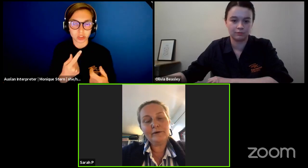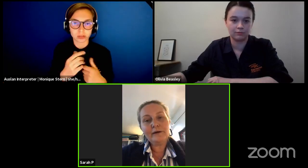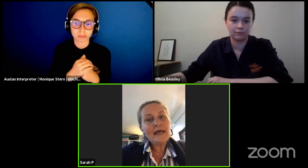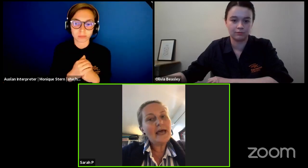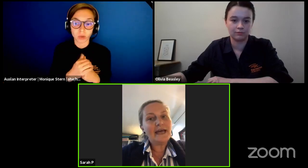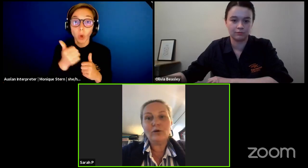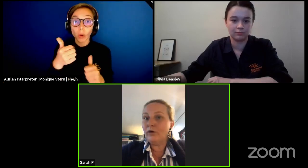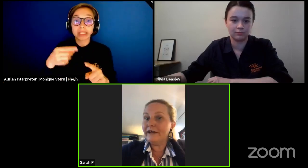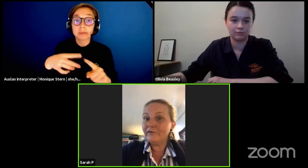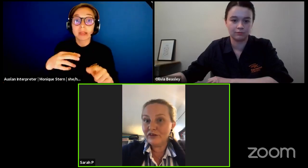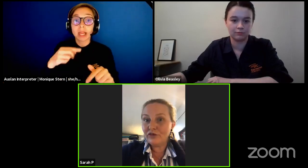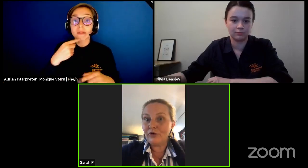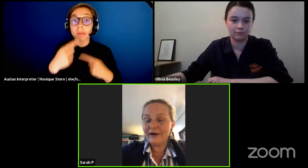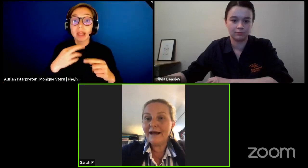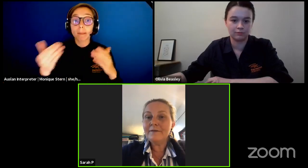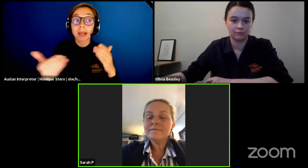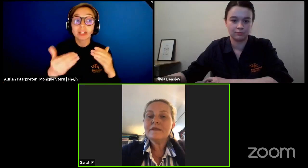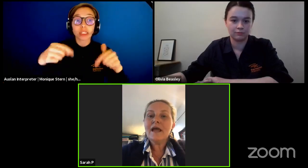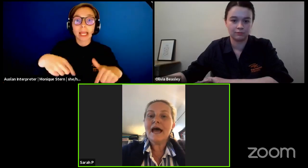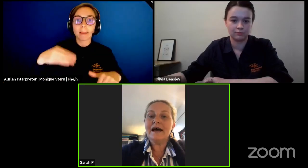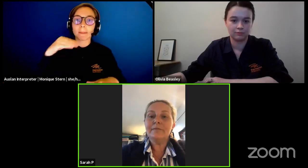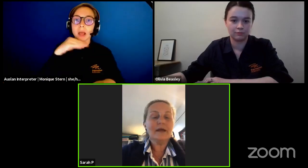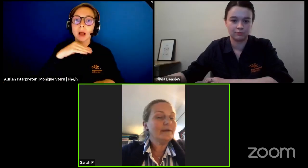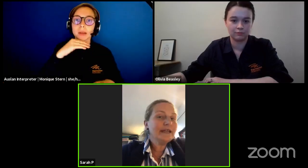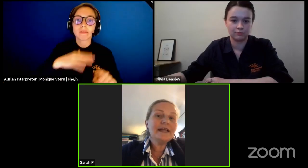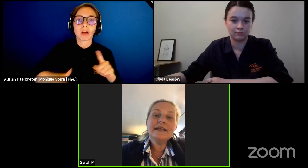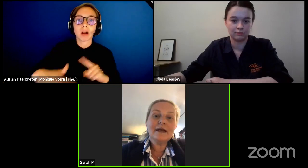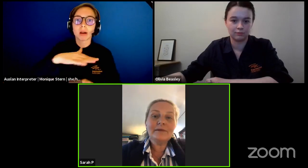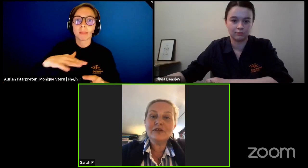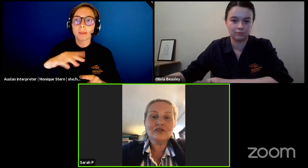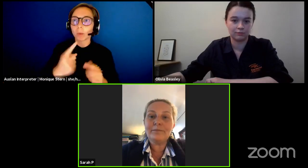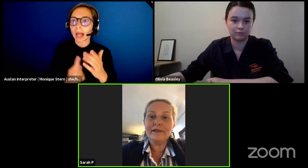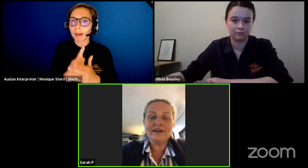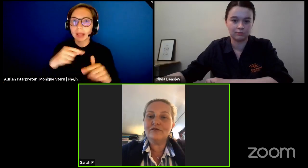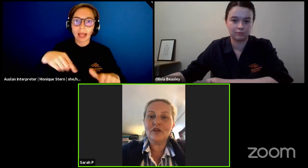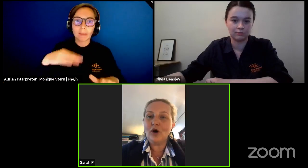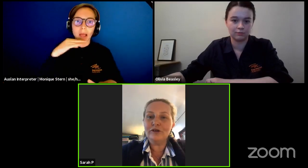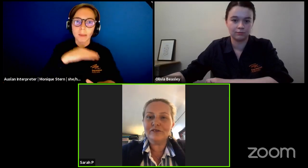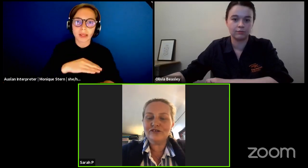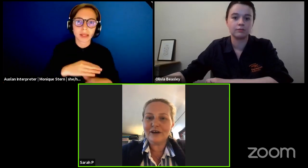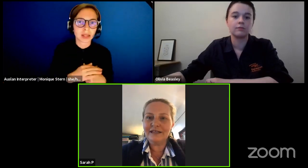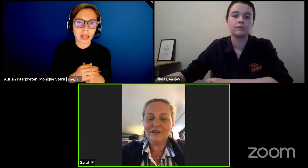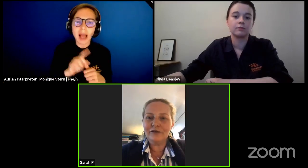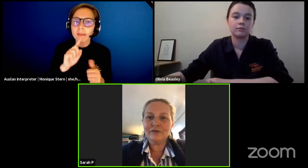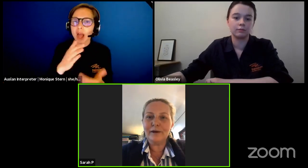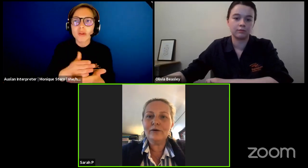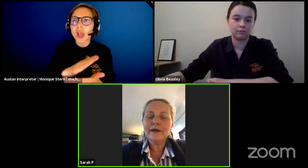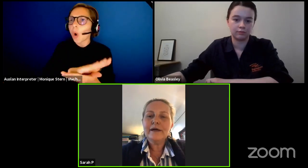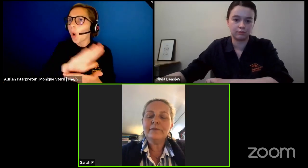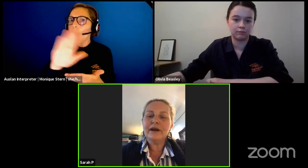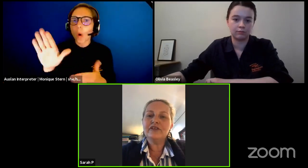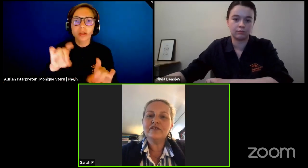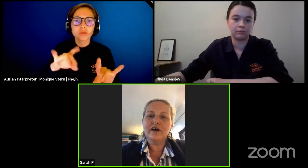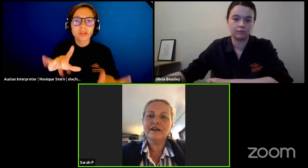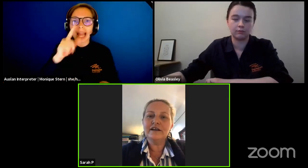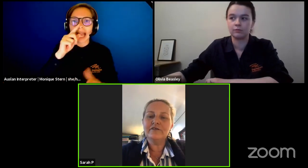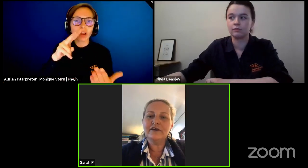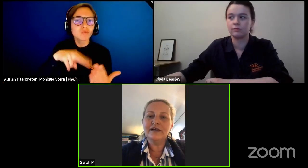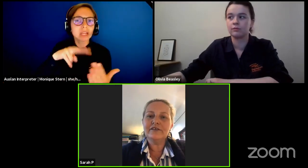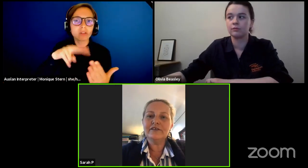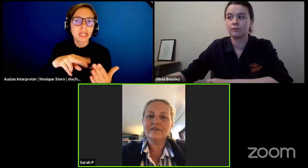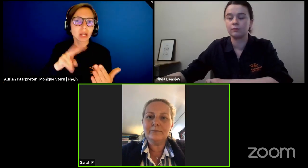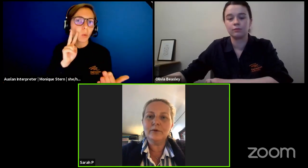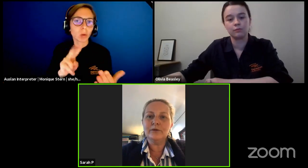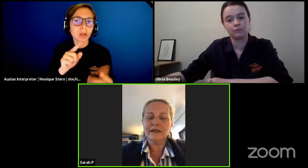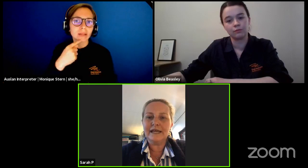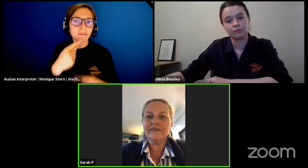in Melbourne or in Victoria. It can be extrapolated for the whole of Australia as well, but I just find it a